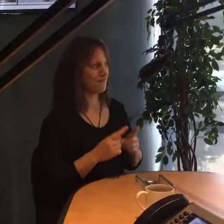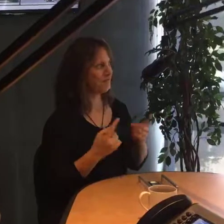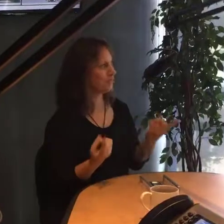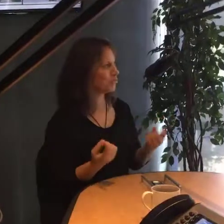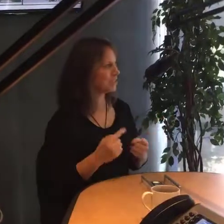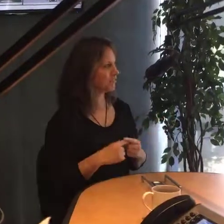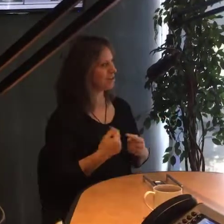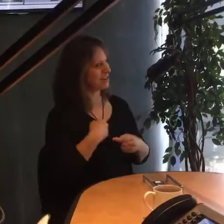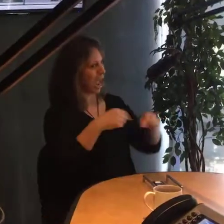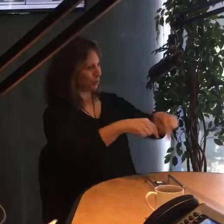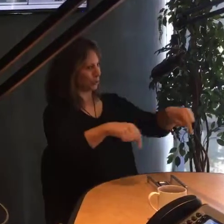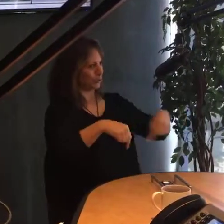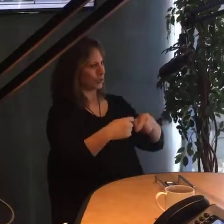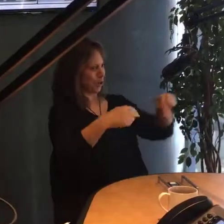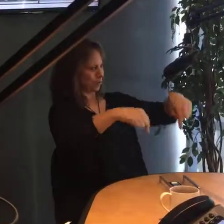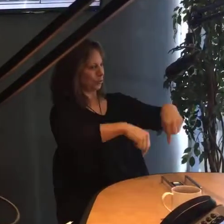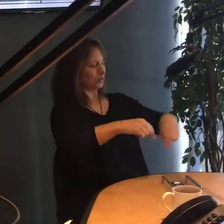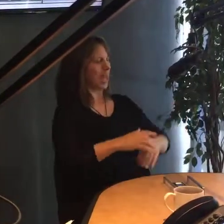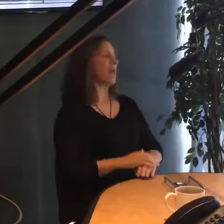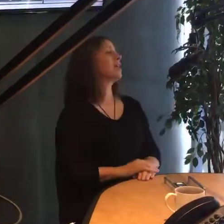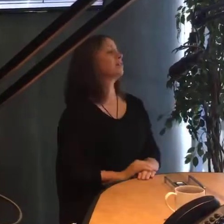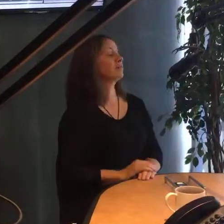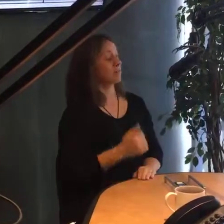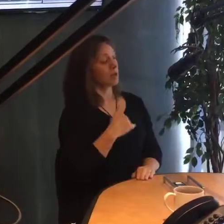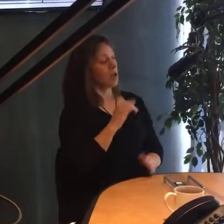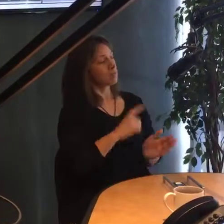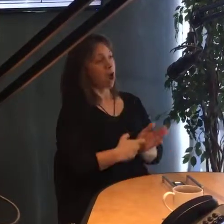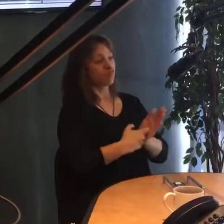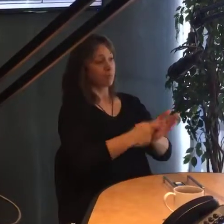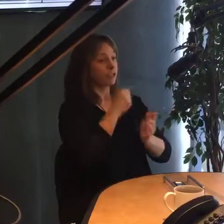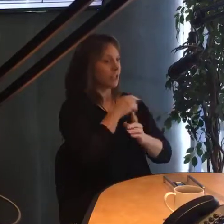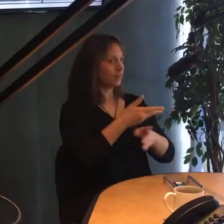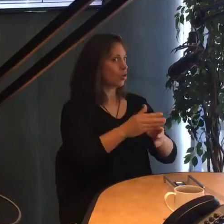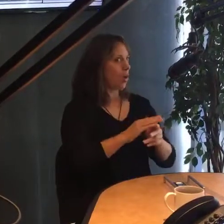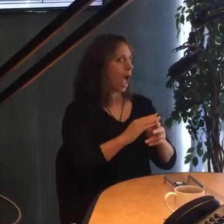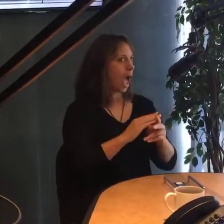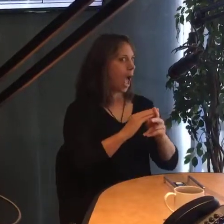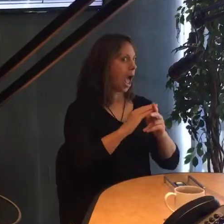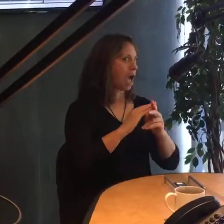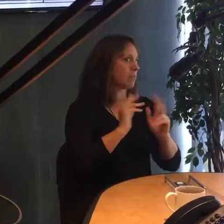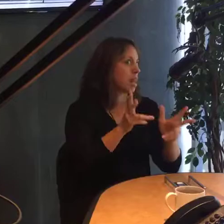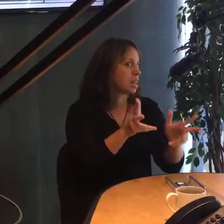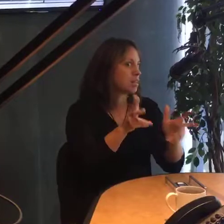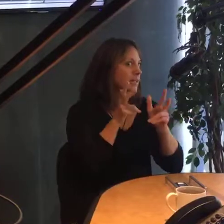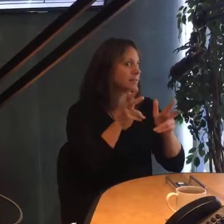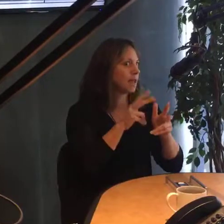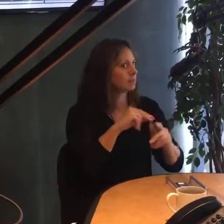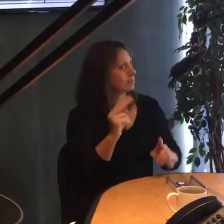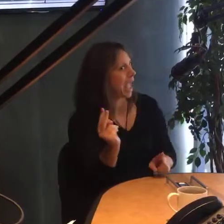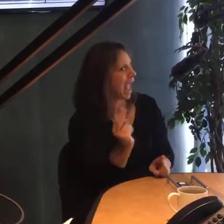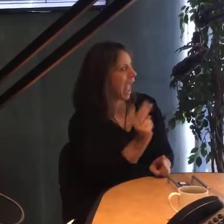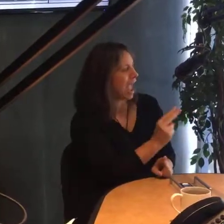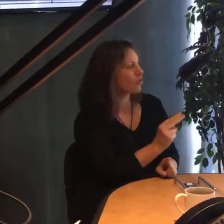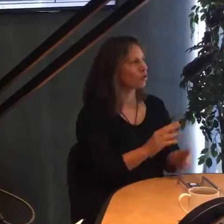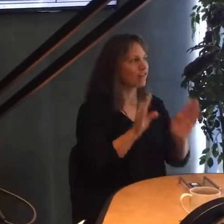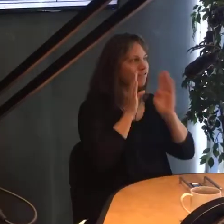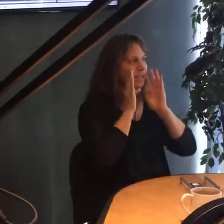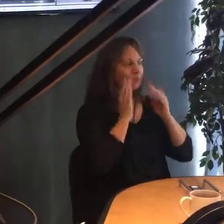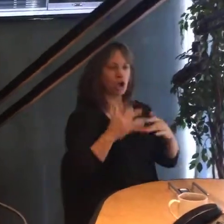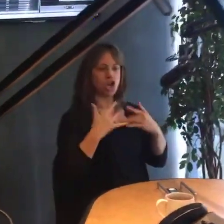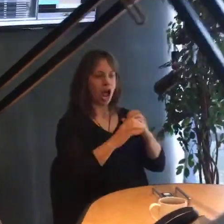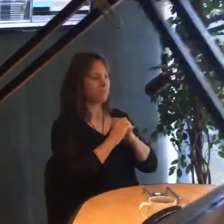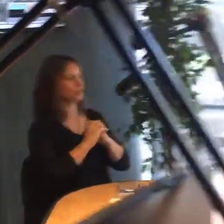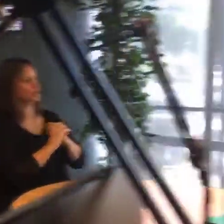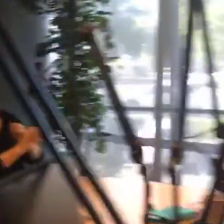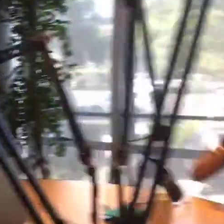in the Rema studio today. My recommendation for people that are listening, if you can watch this on our Facebook live stream,